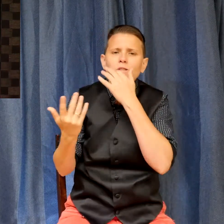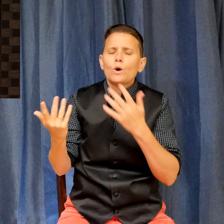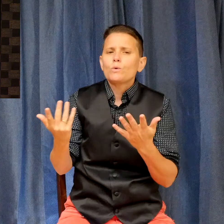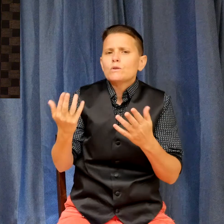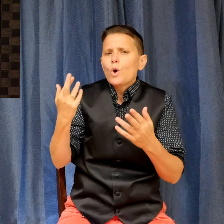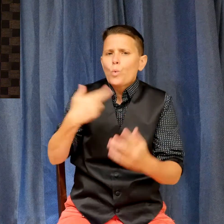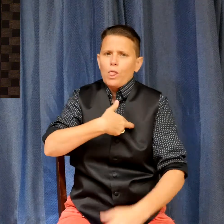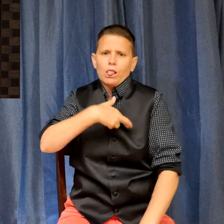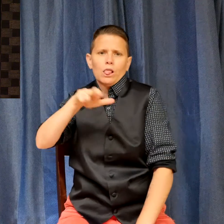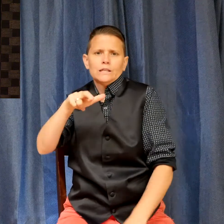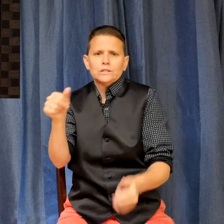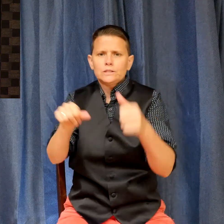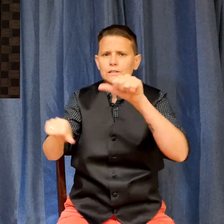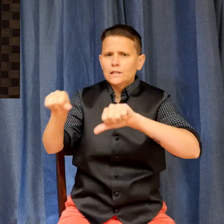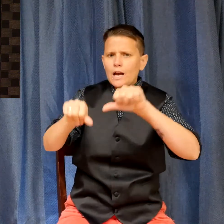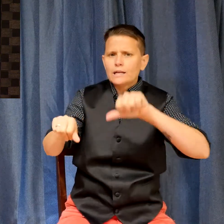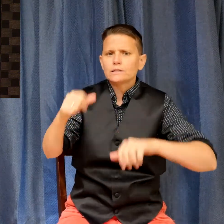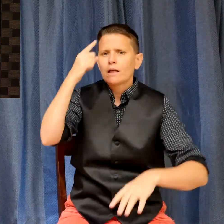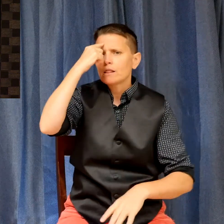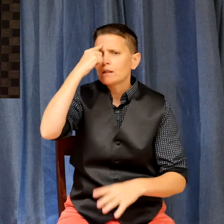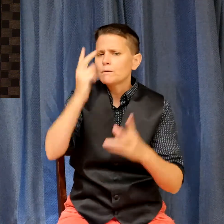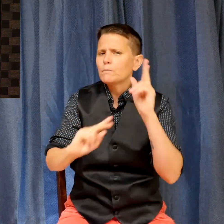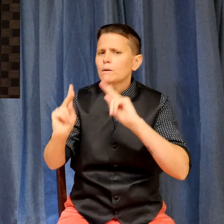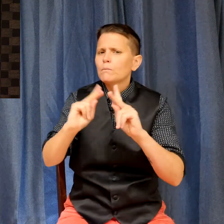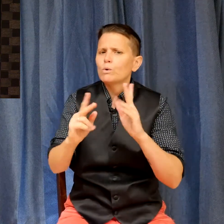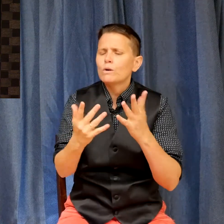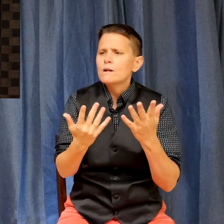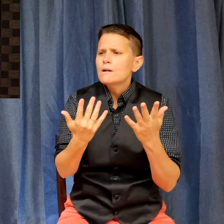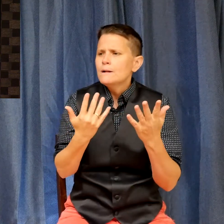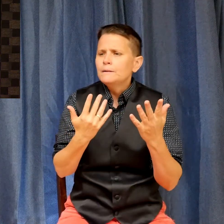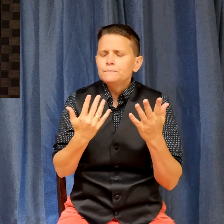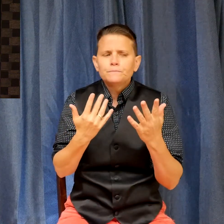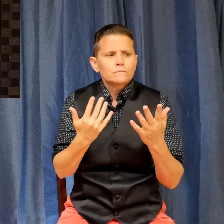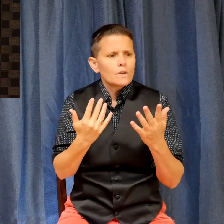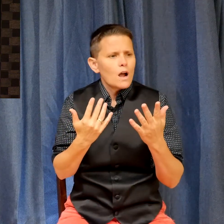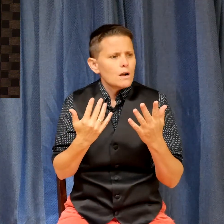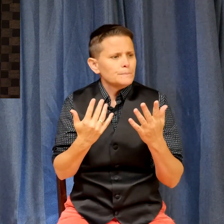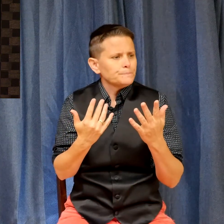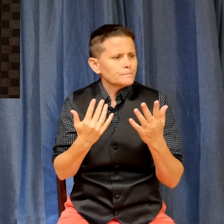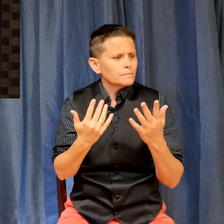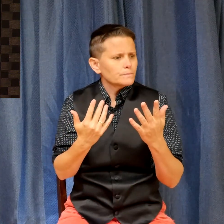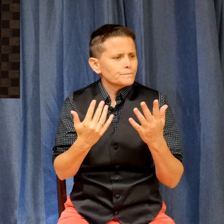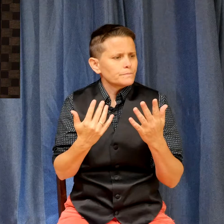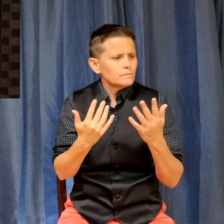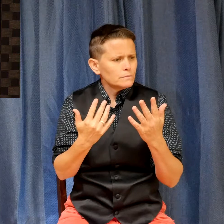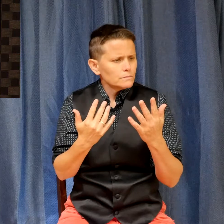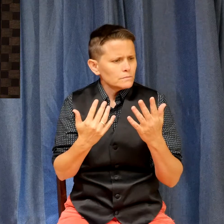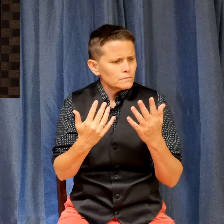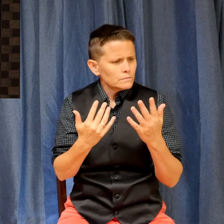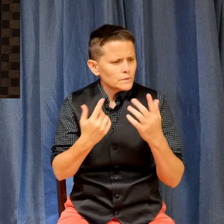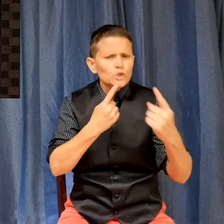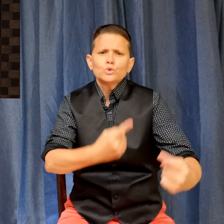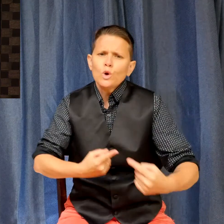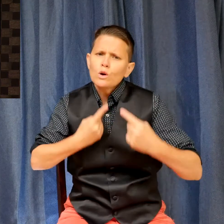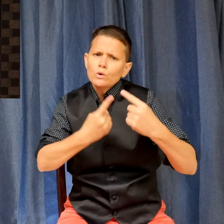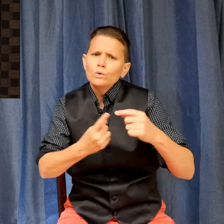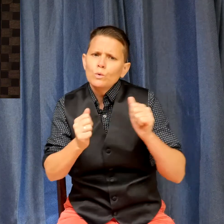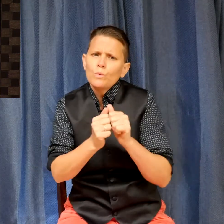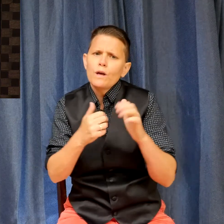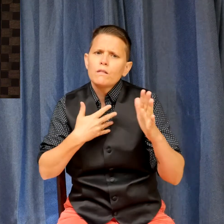with saying things in an affirmative way, even though your current experience isn't that. Yeah.